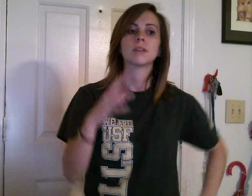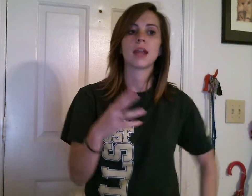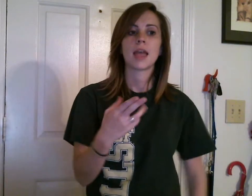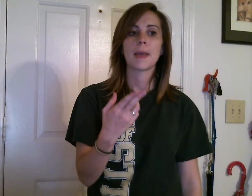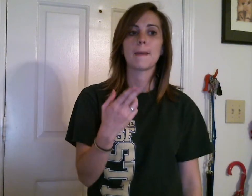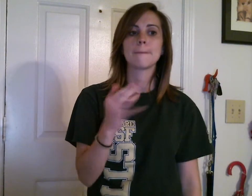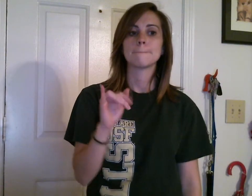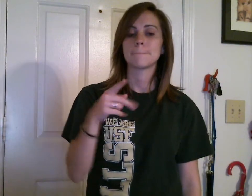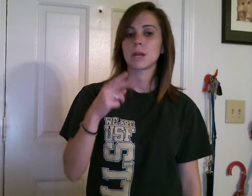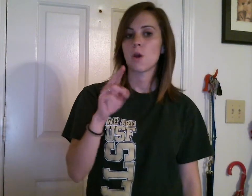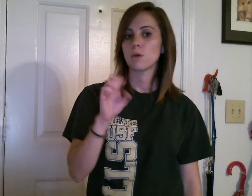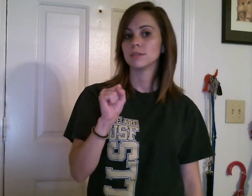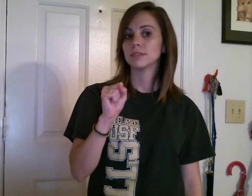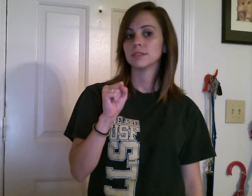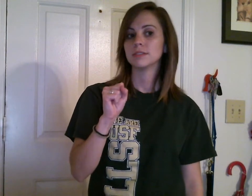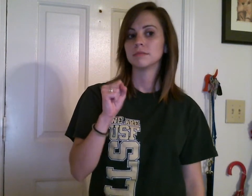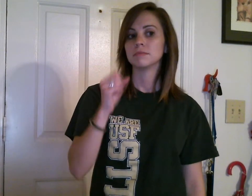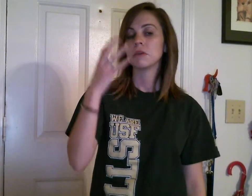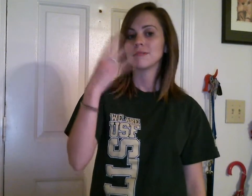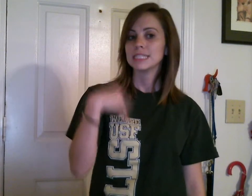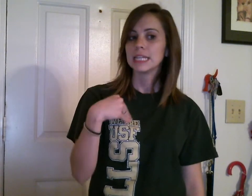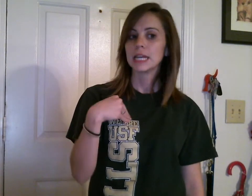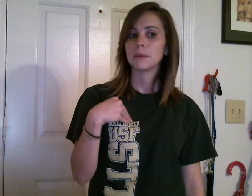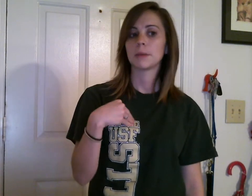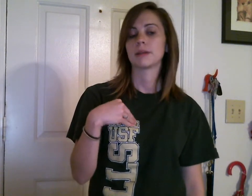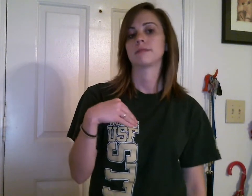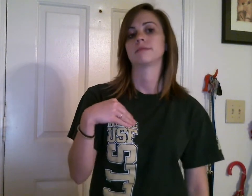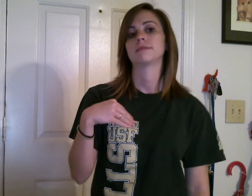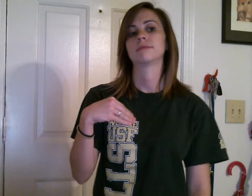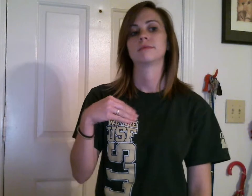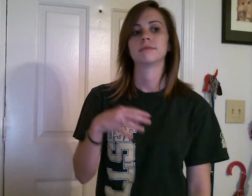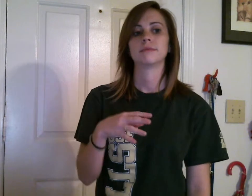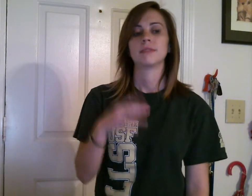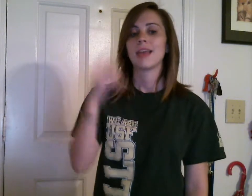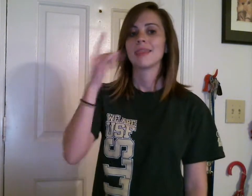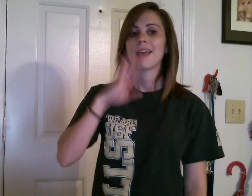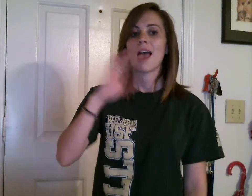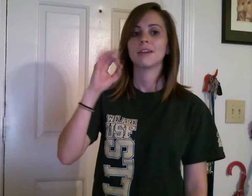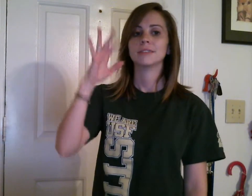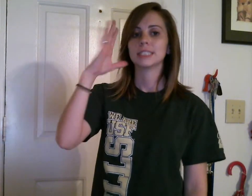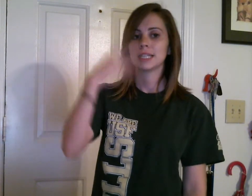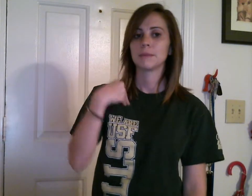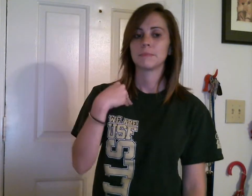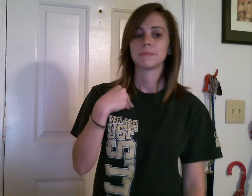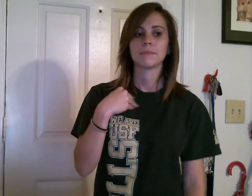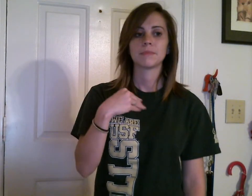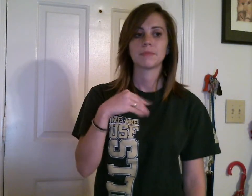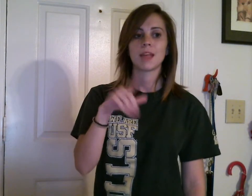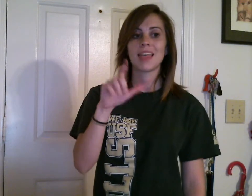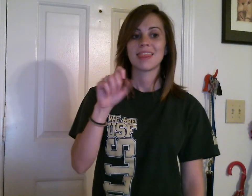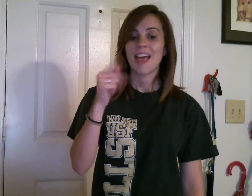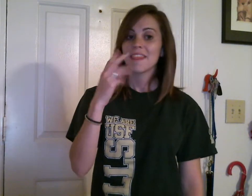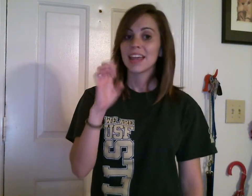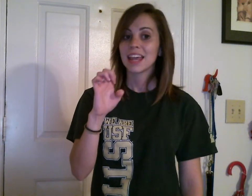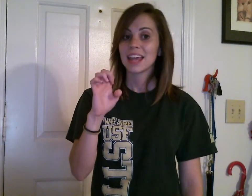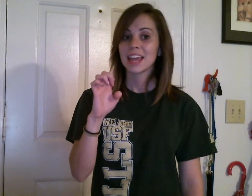from hypnos we get hypnotic, hypnosis, hypnotherapy, and Lethe. Lethe was a mythological river